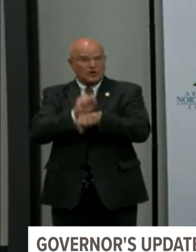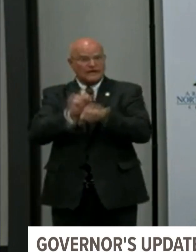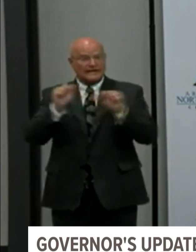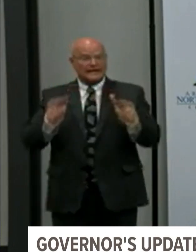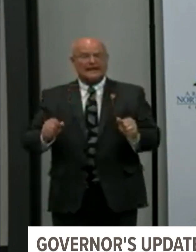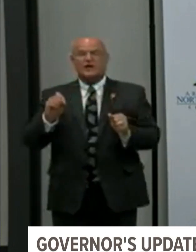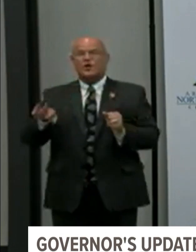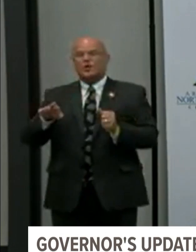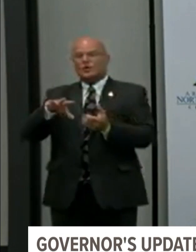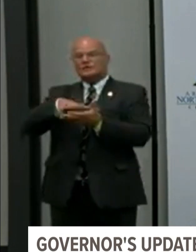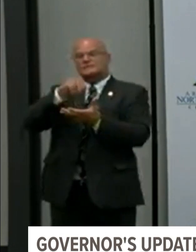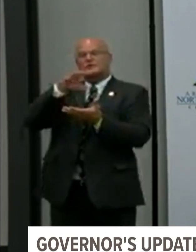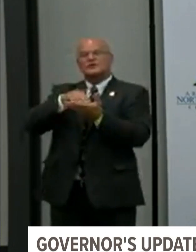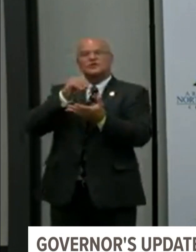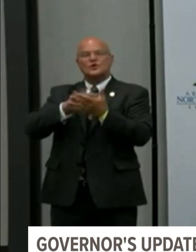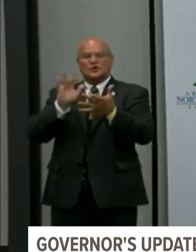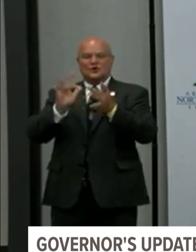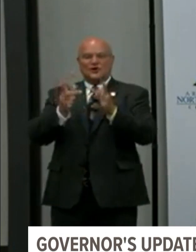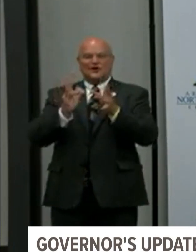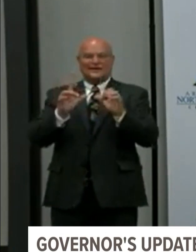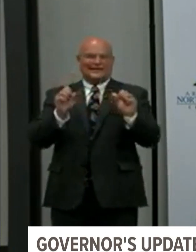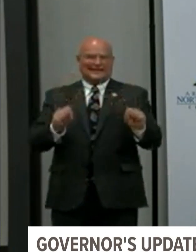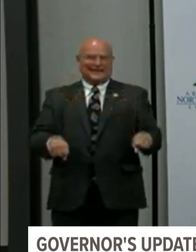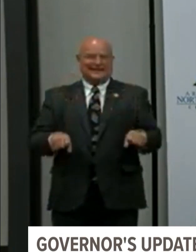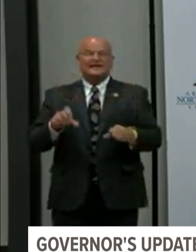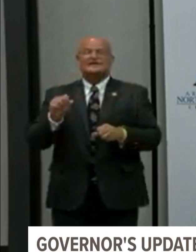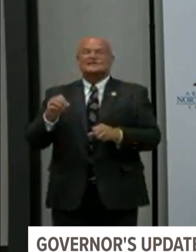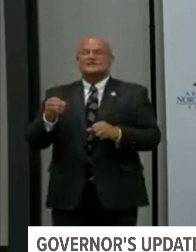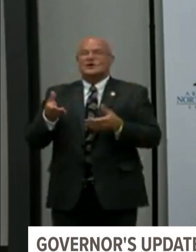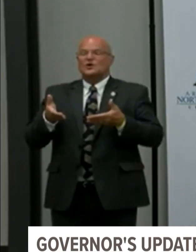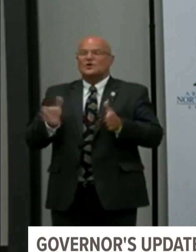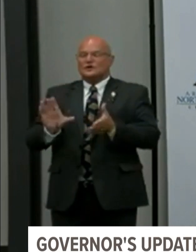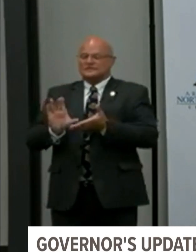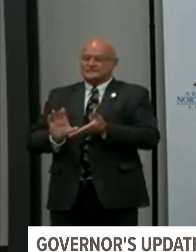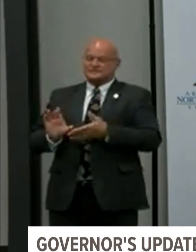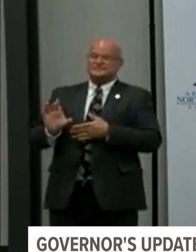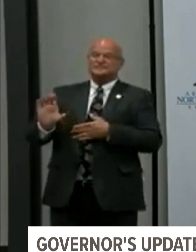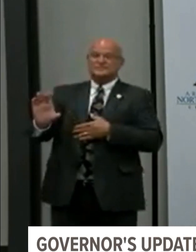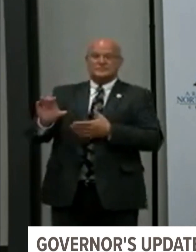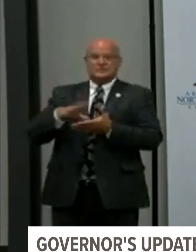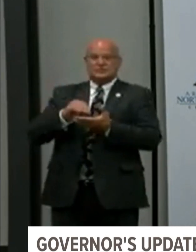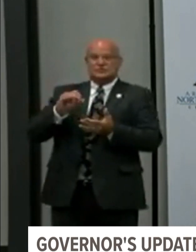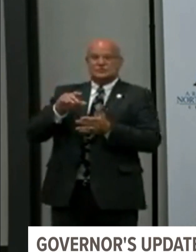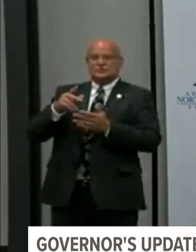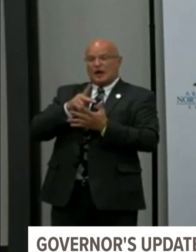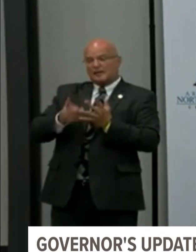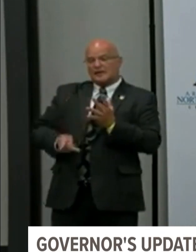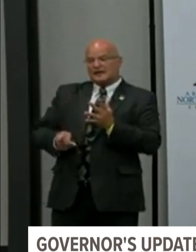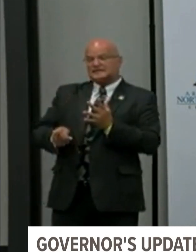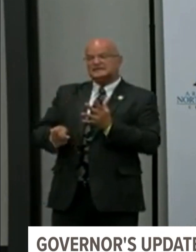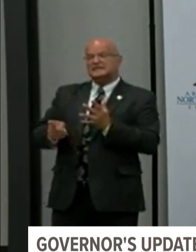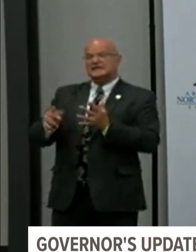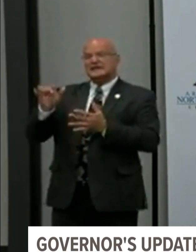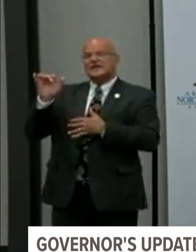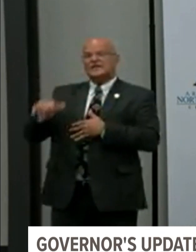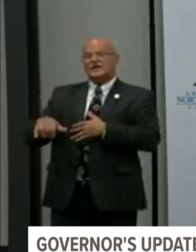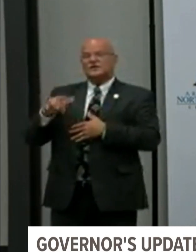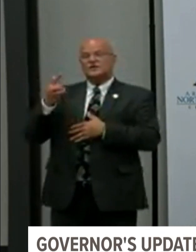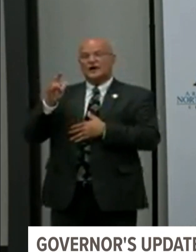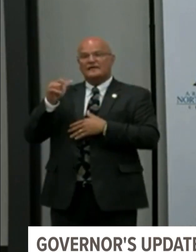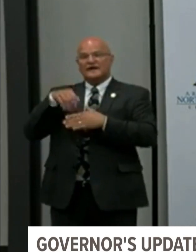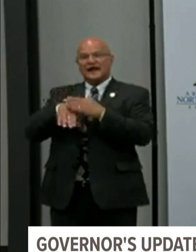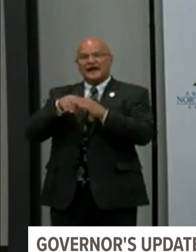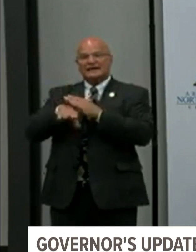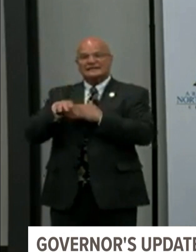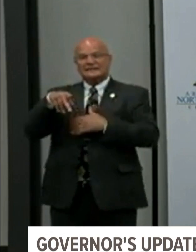can learn online. And so of that, we allocated, based upon student population, those Wi-Fi